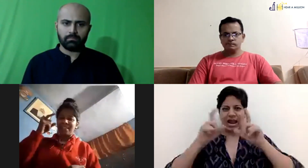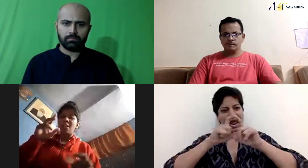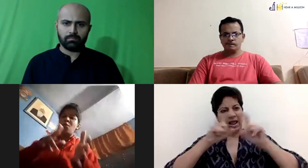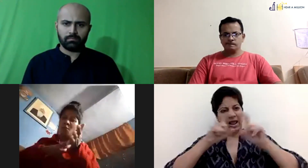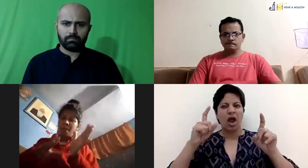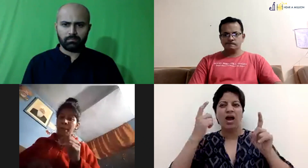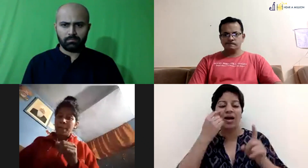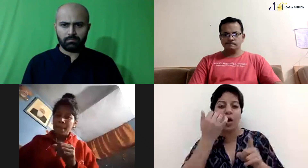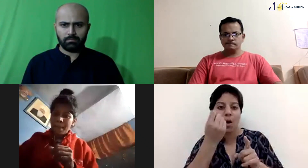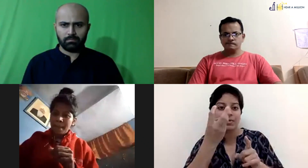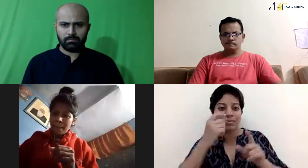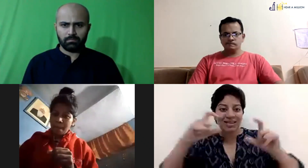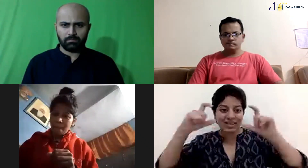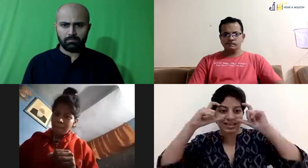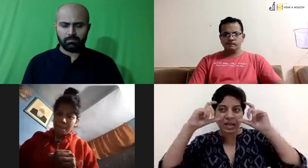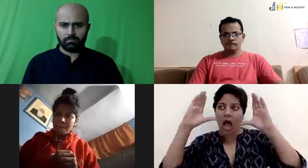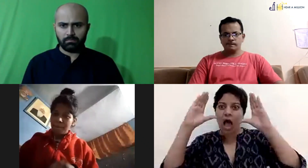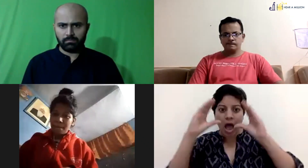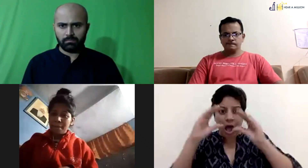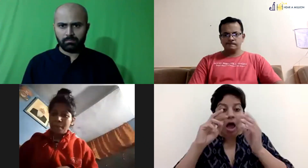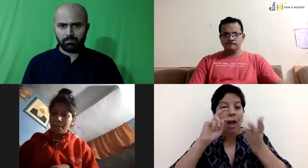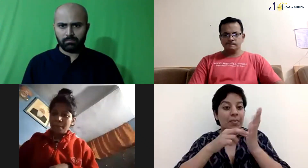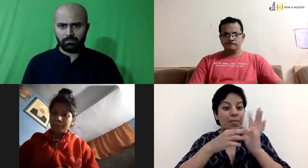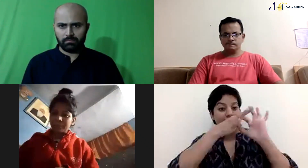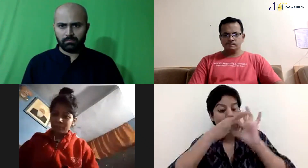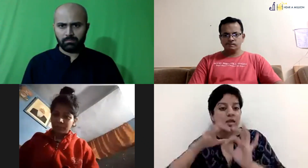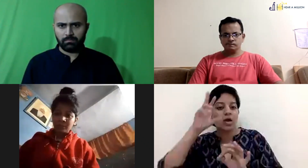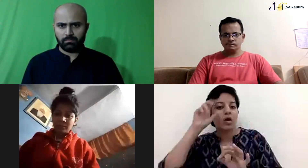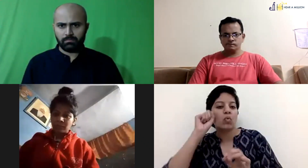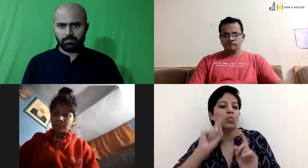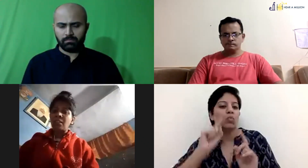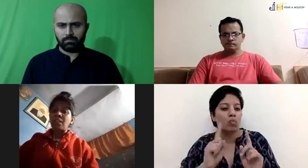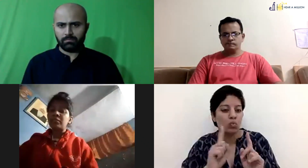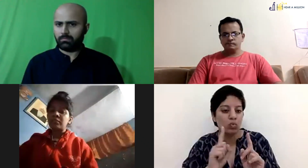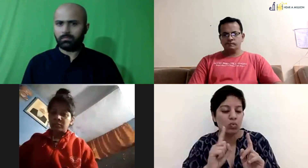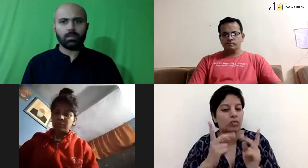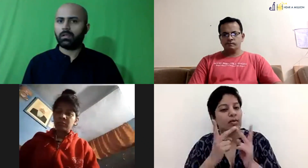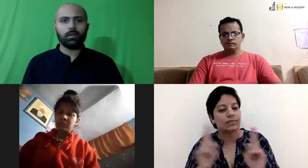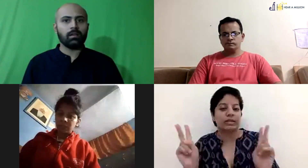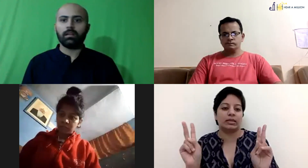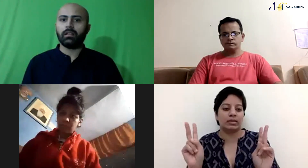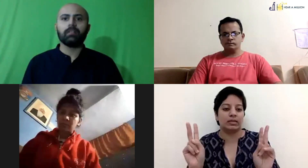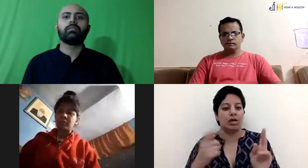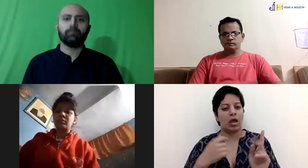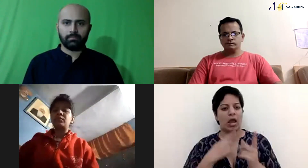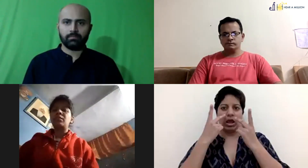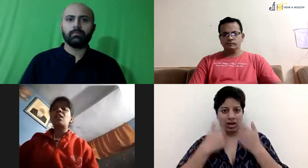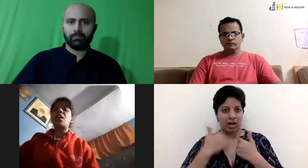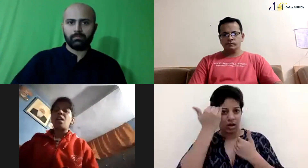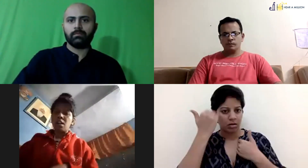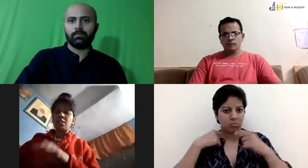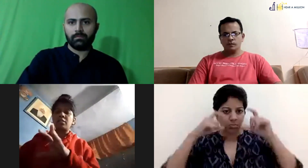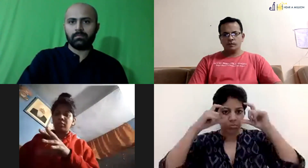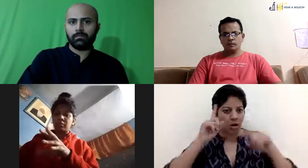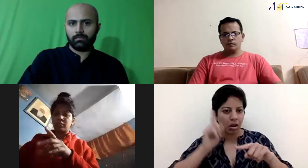the people who are having a Usher syndrome. I can see clearly, but if I'm having in the night, I'm having a specs